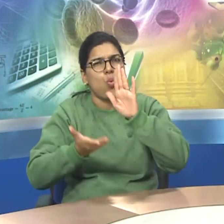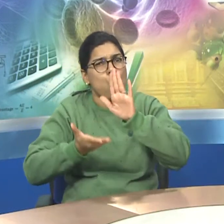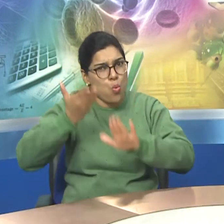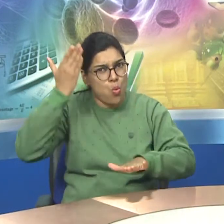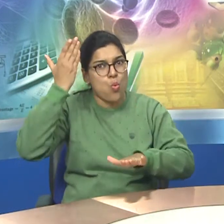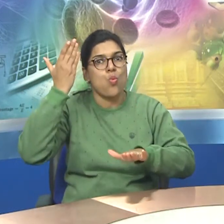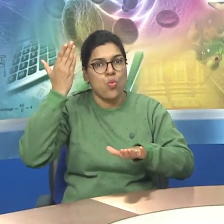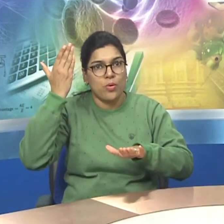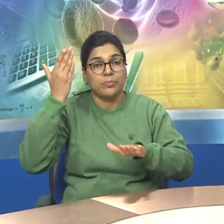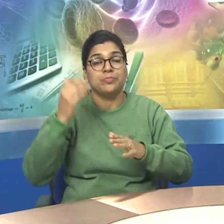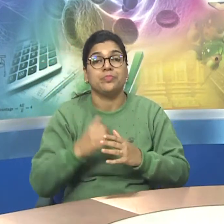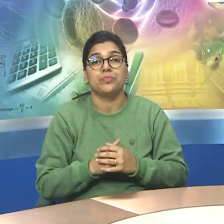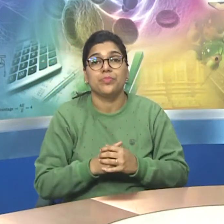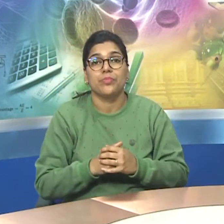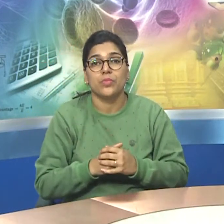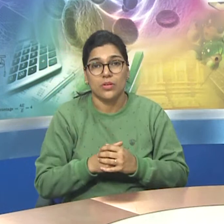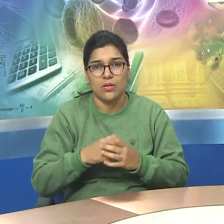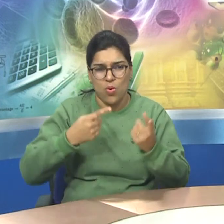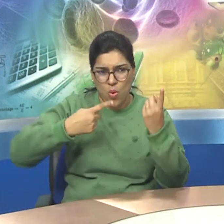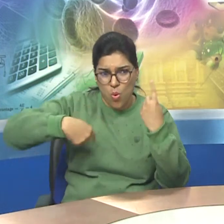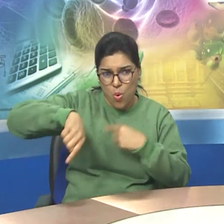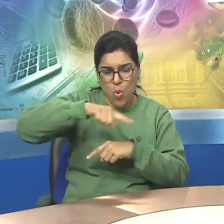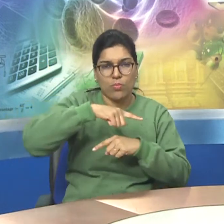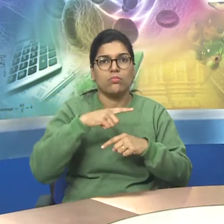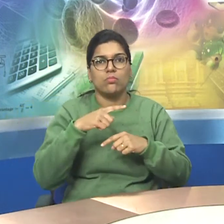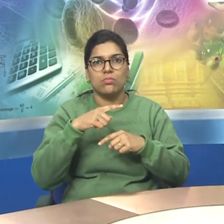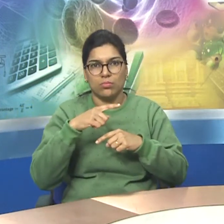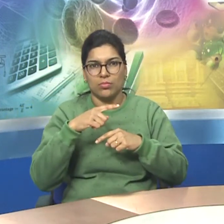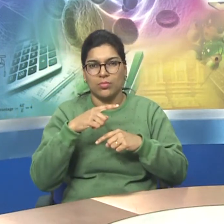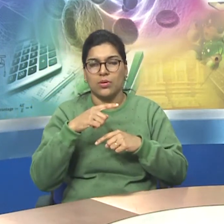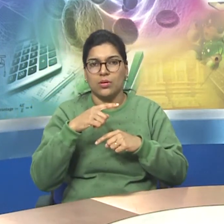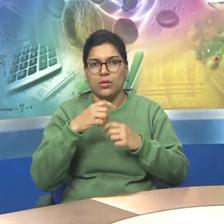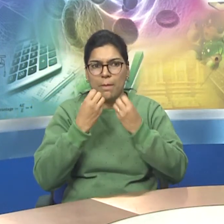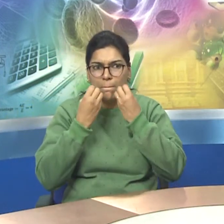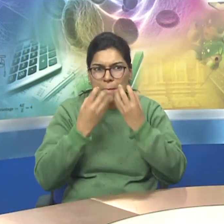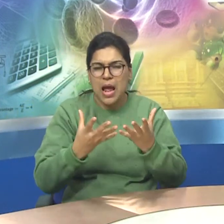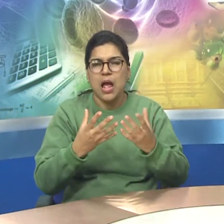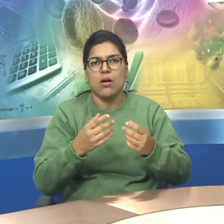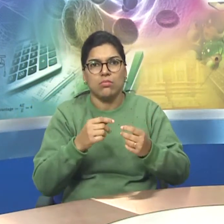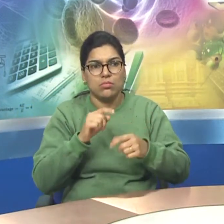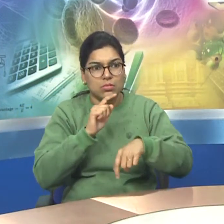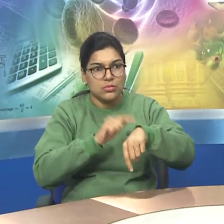we are thinking more about our own development,